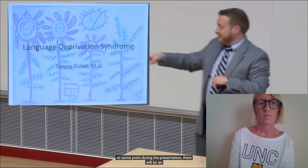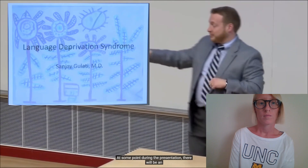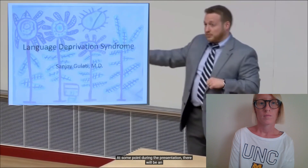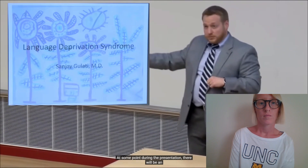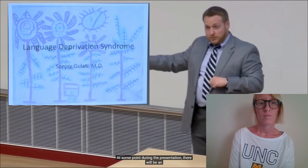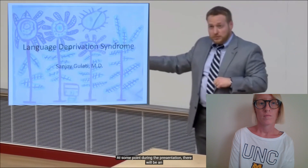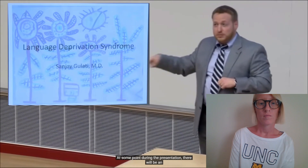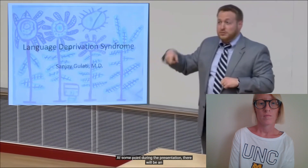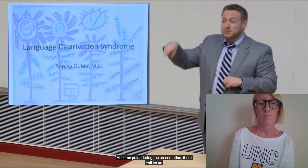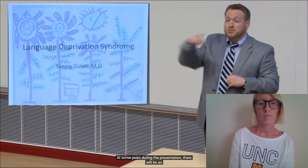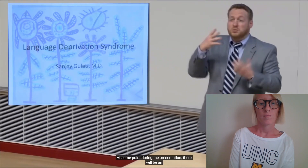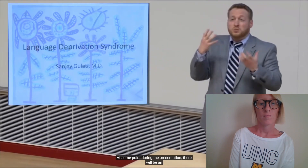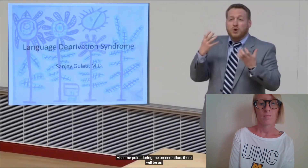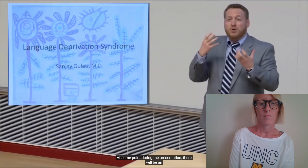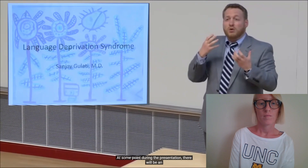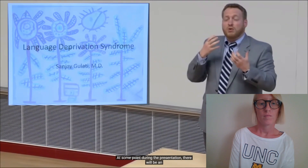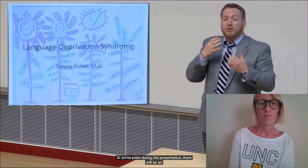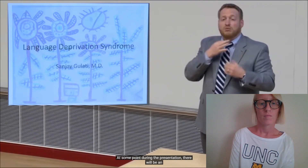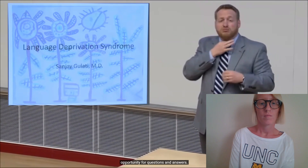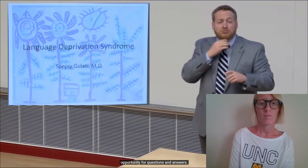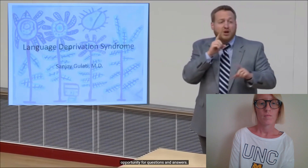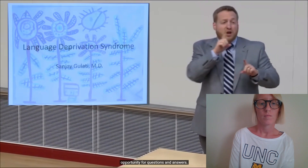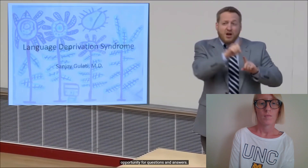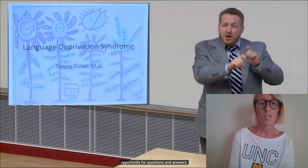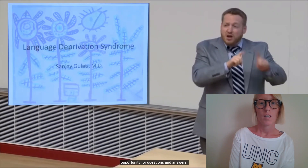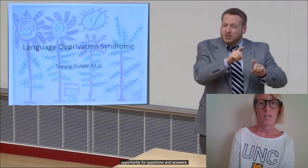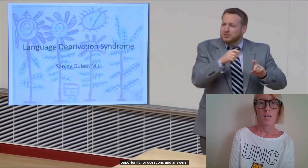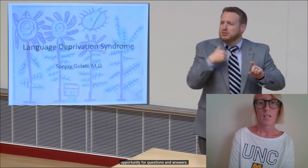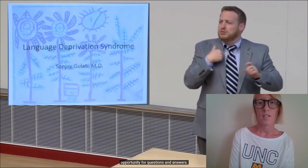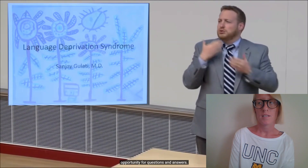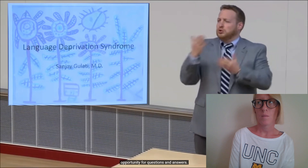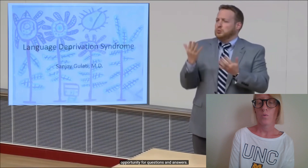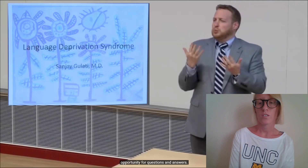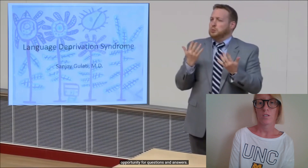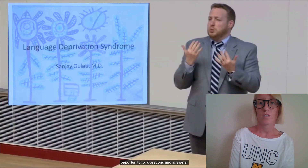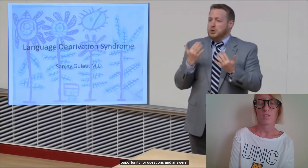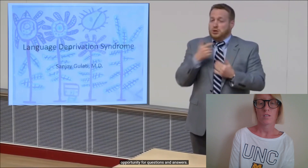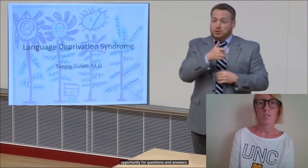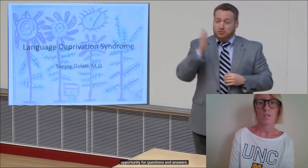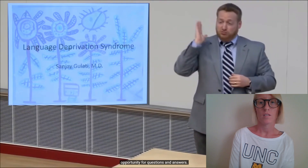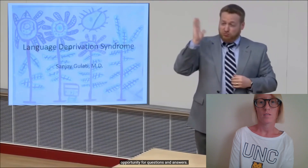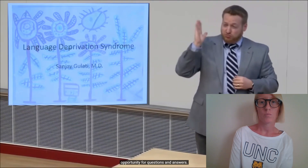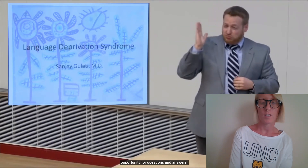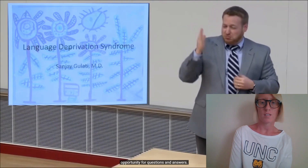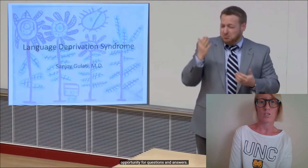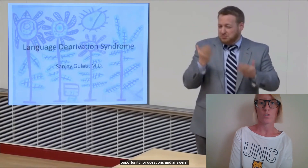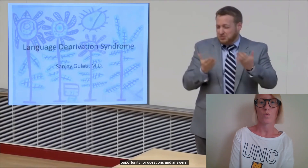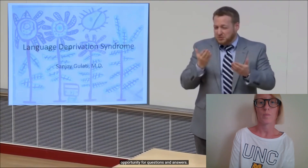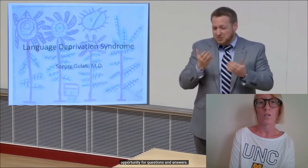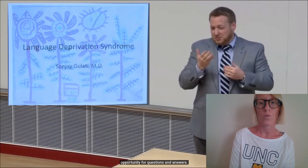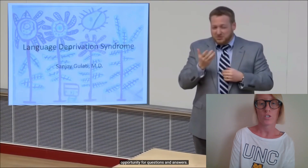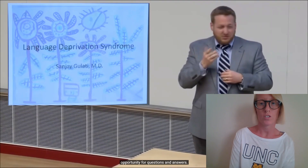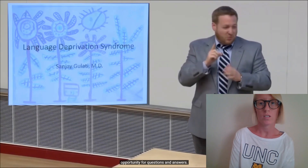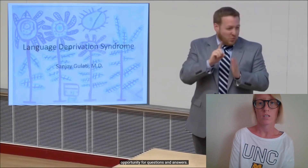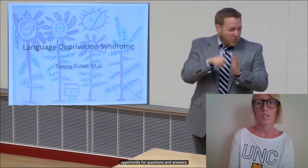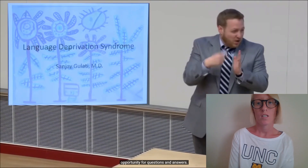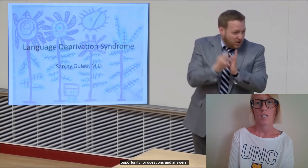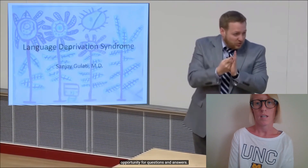At some point during the presentation, there will be an opportunity for questions and At answers. some point during the presentation, there will be